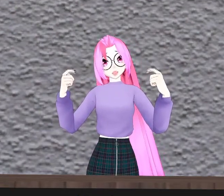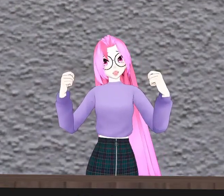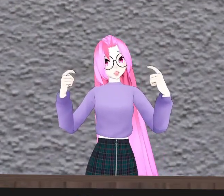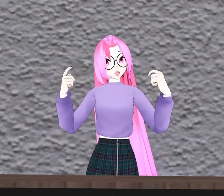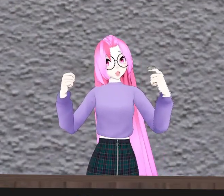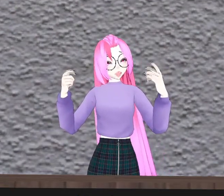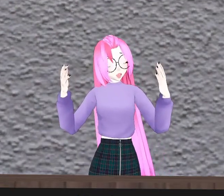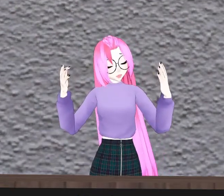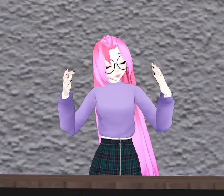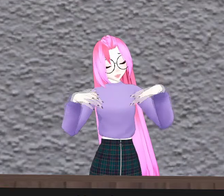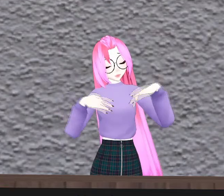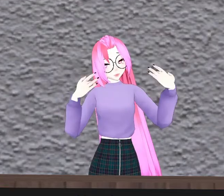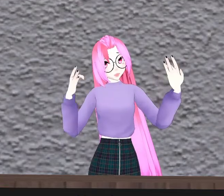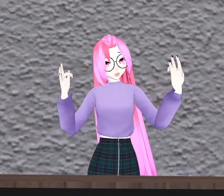anything at all. Hi, Steffi, what's up?